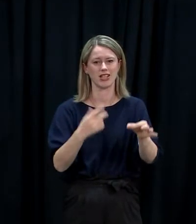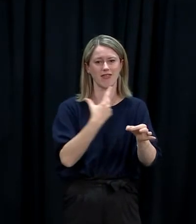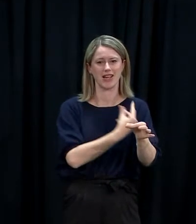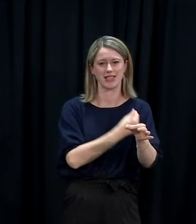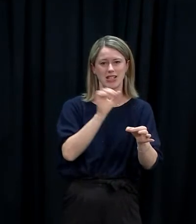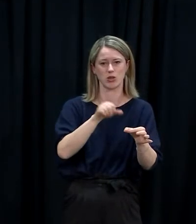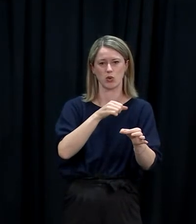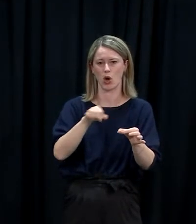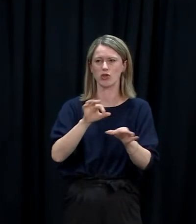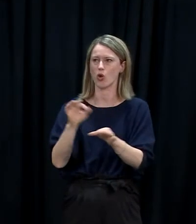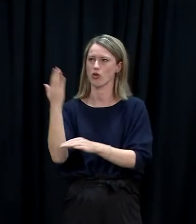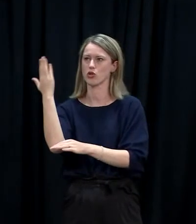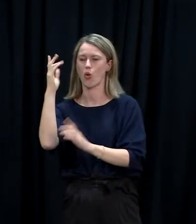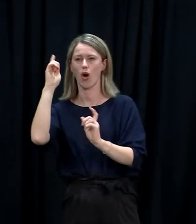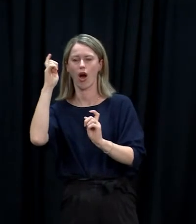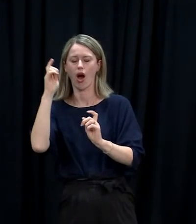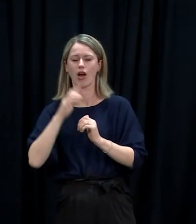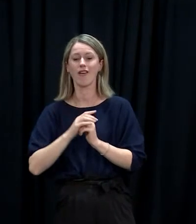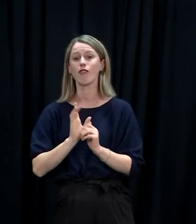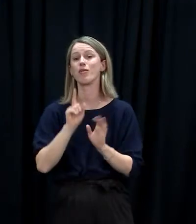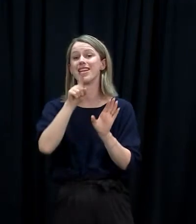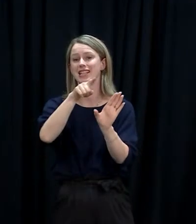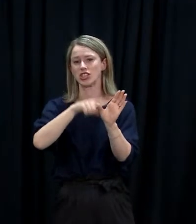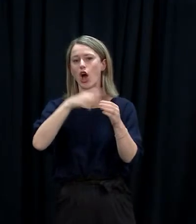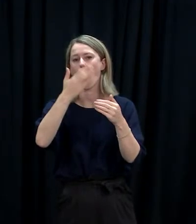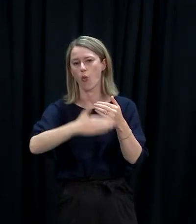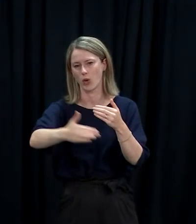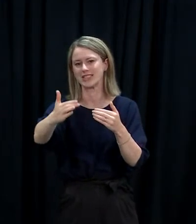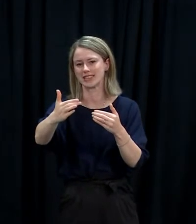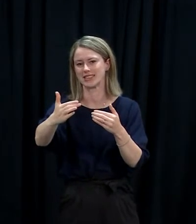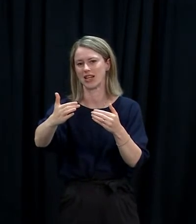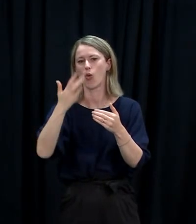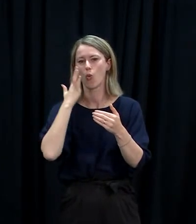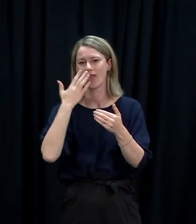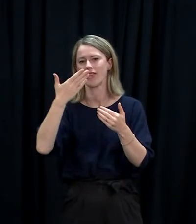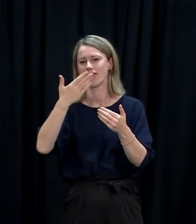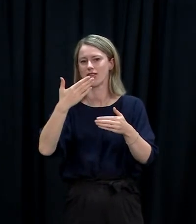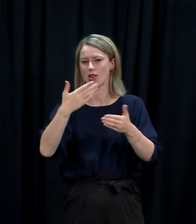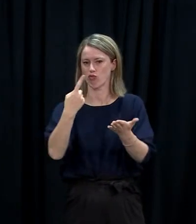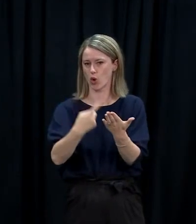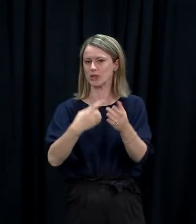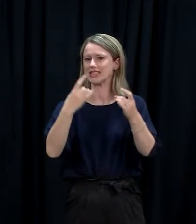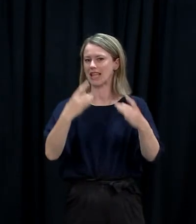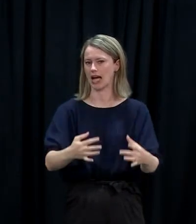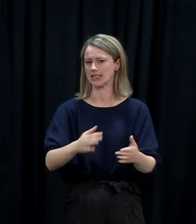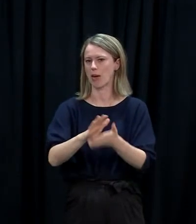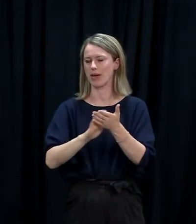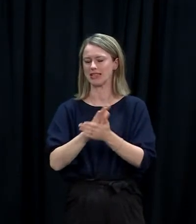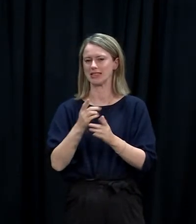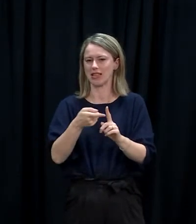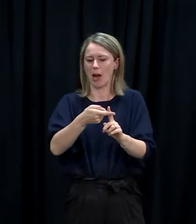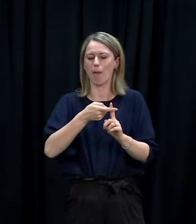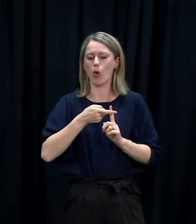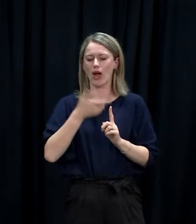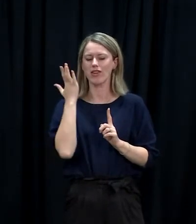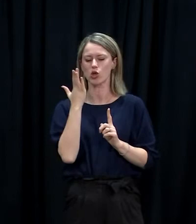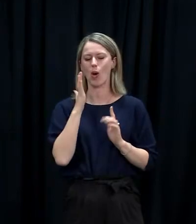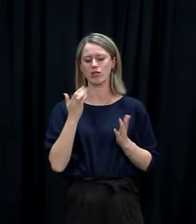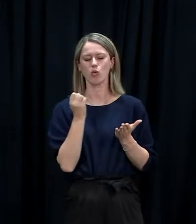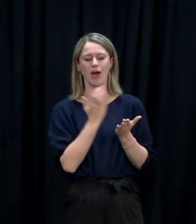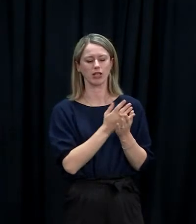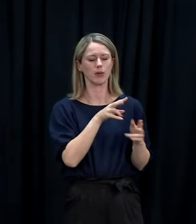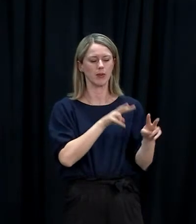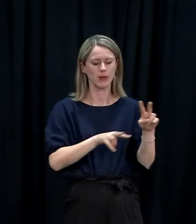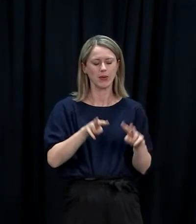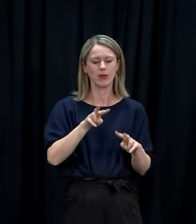next year, from when the fully vaccinated requirement kicks in, then there will be a compliance-based requirement on the employer, on the schools, to make sure that they're